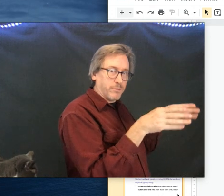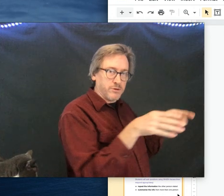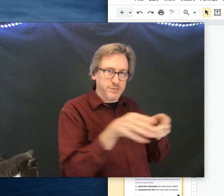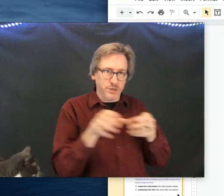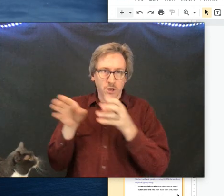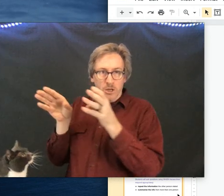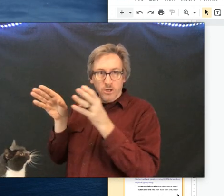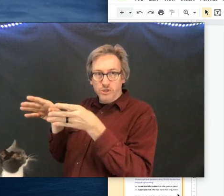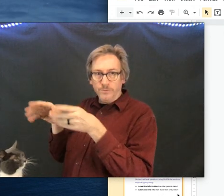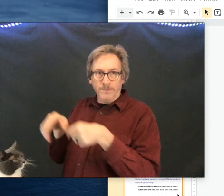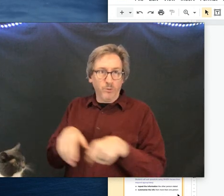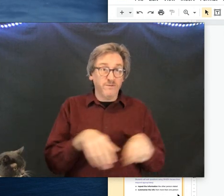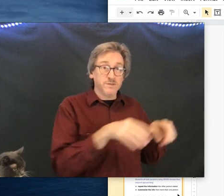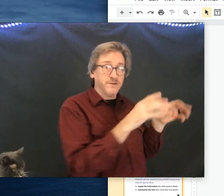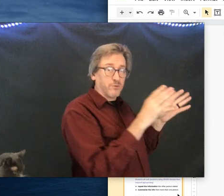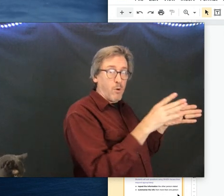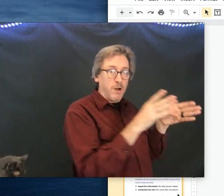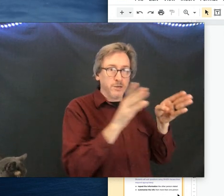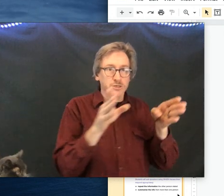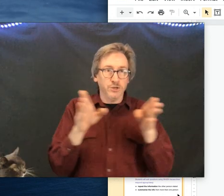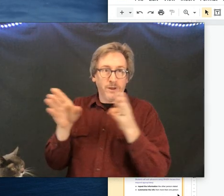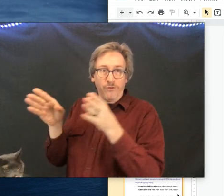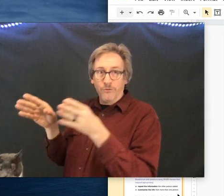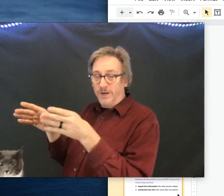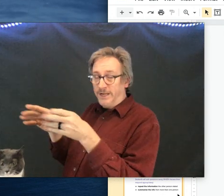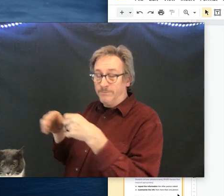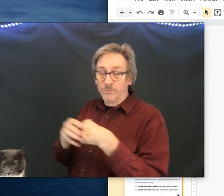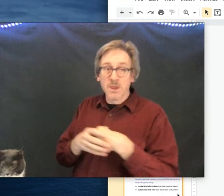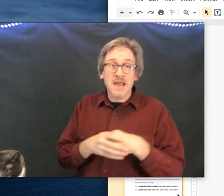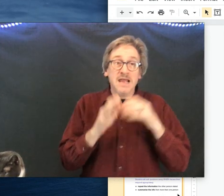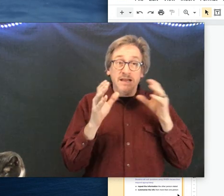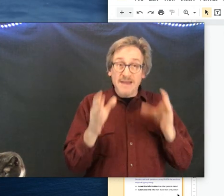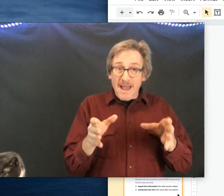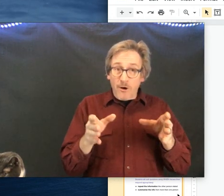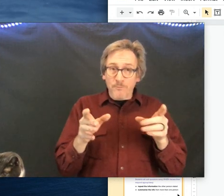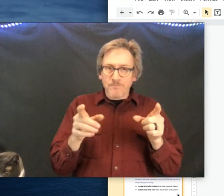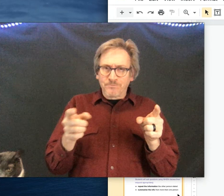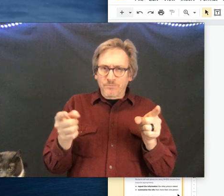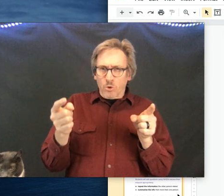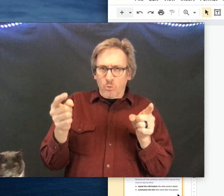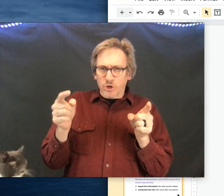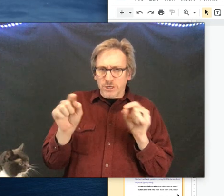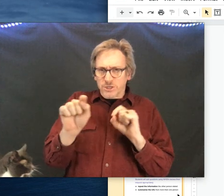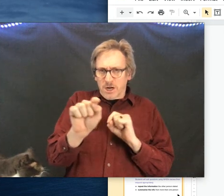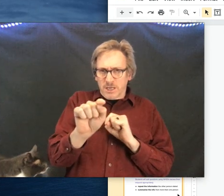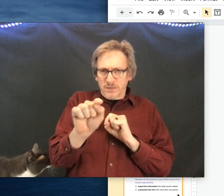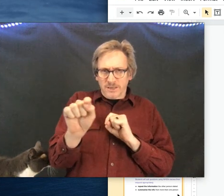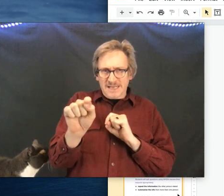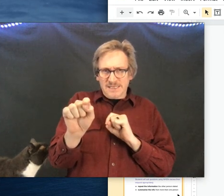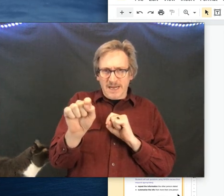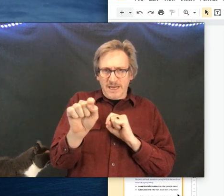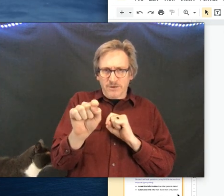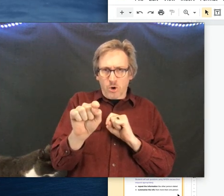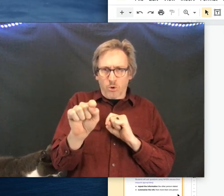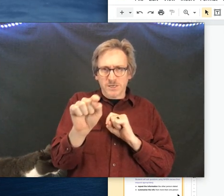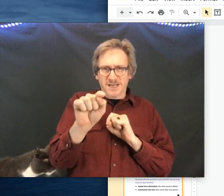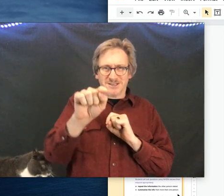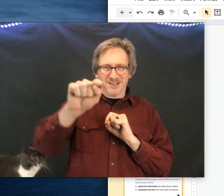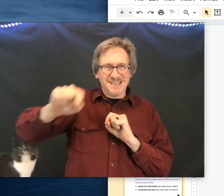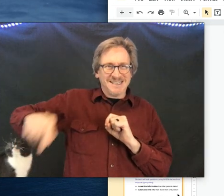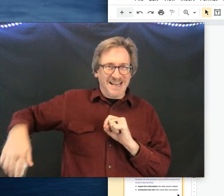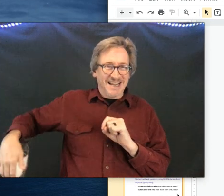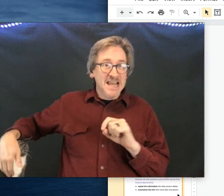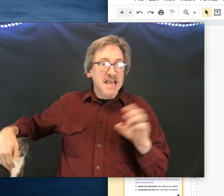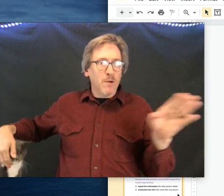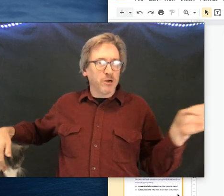for 1 person, 2 people. We've used it for 1, 2, and 3. Now we're going to talk. The last line in here is